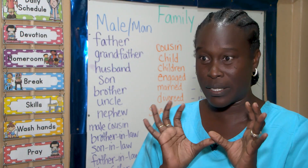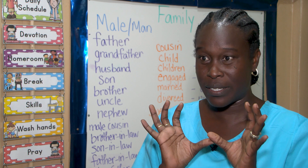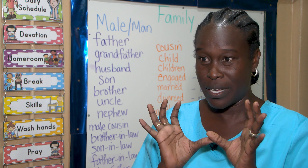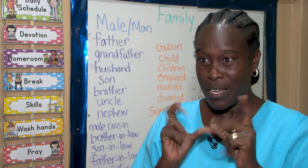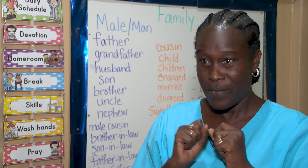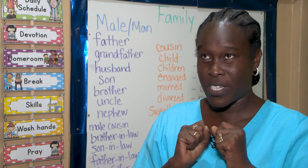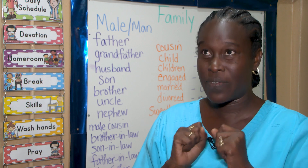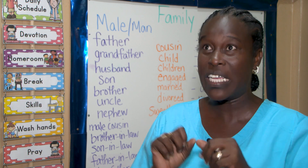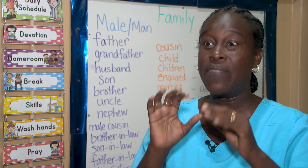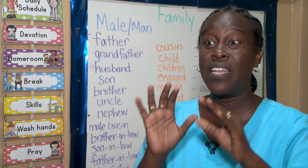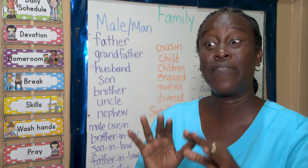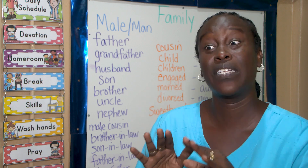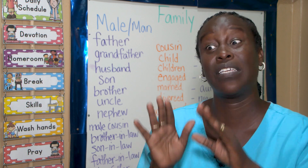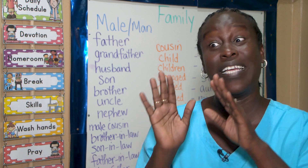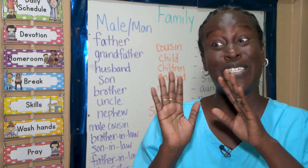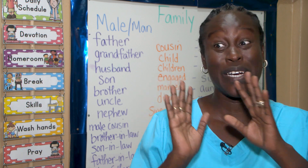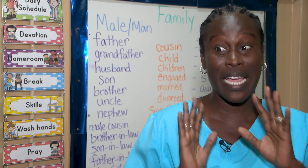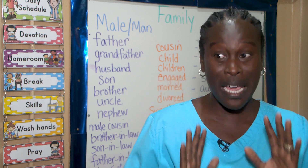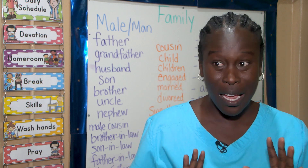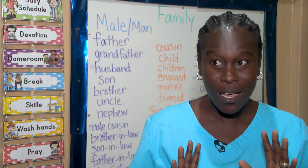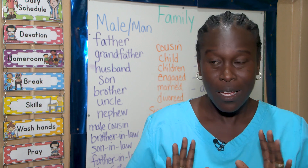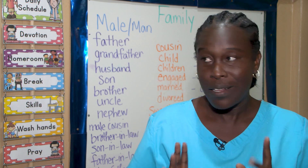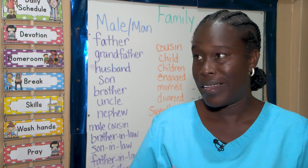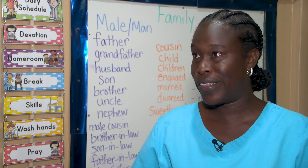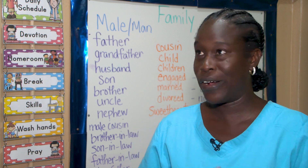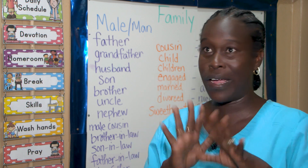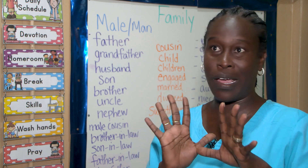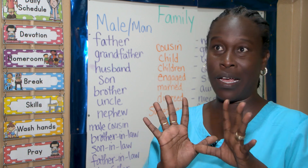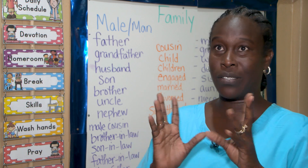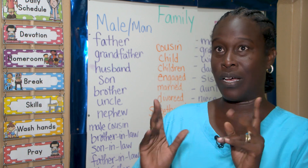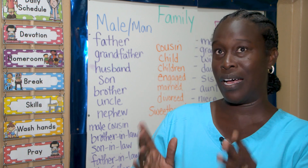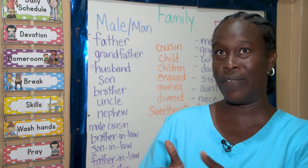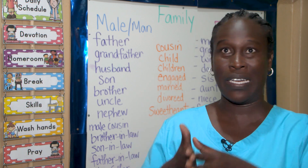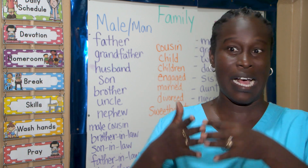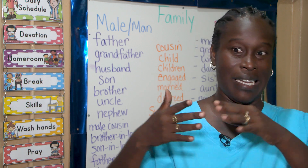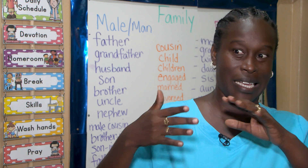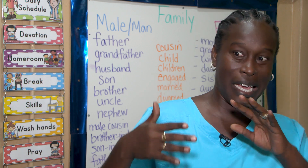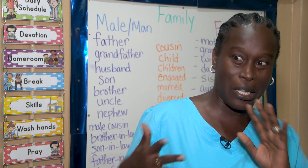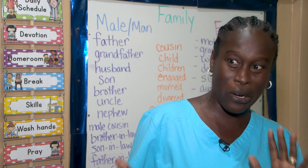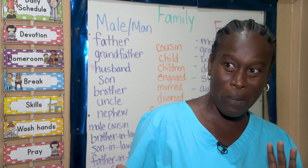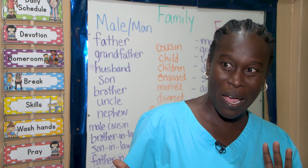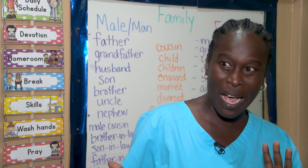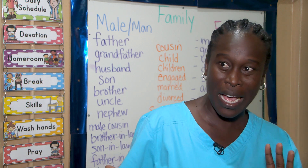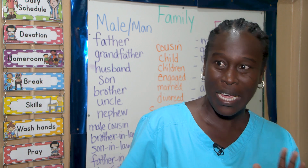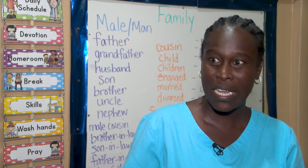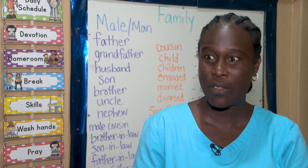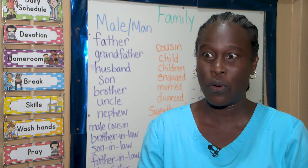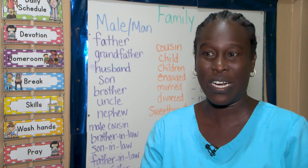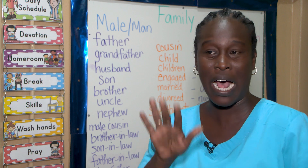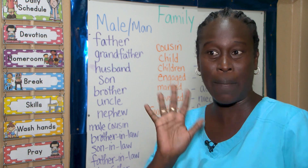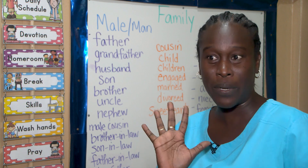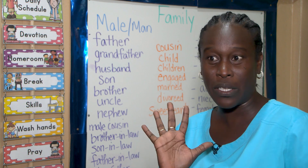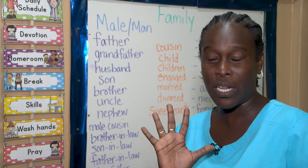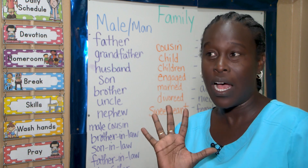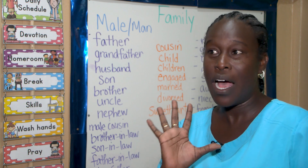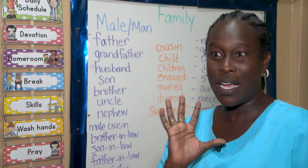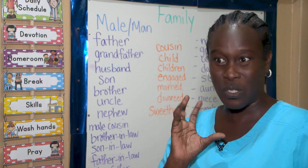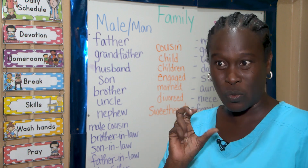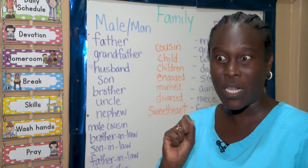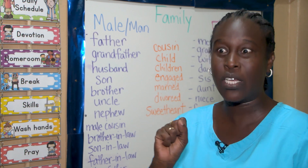visuals. First of all, even if it's the letter A has to have an alligator behind it or an apple as well, you